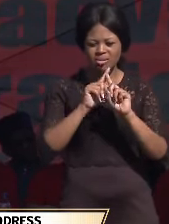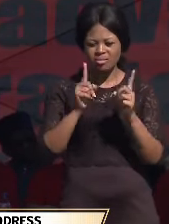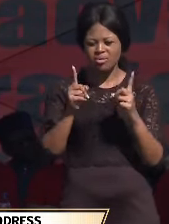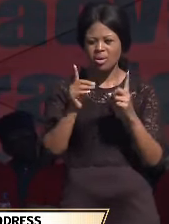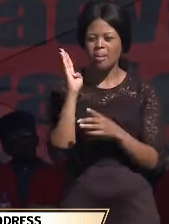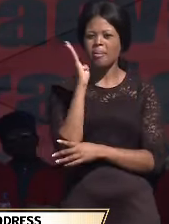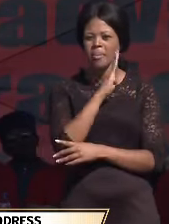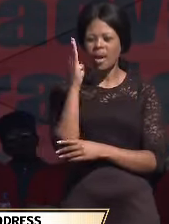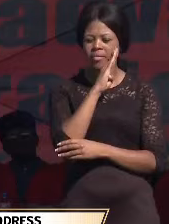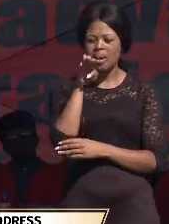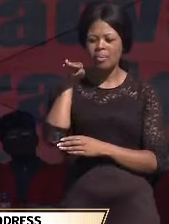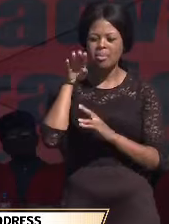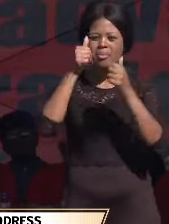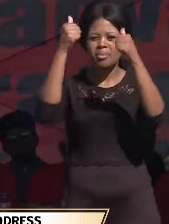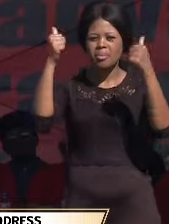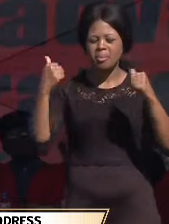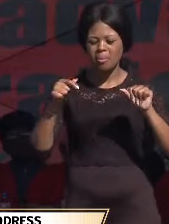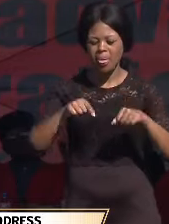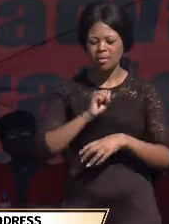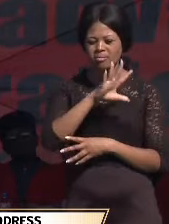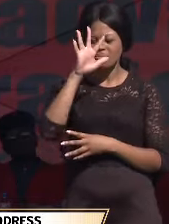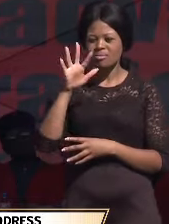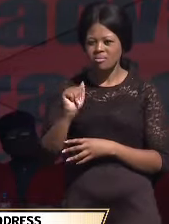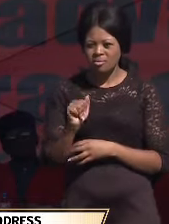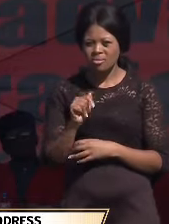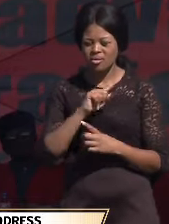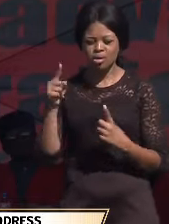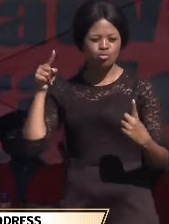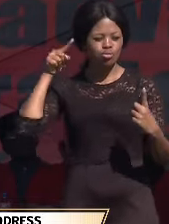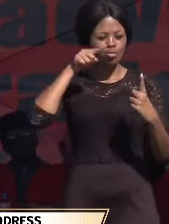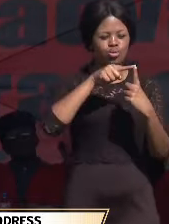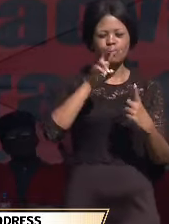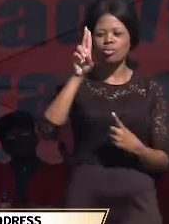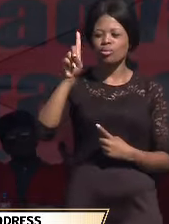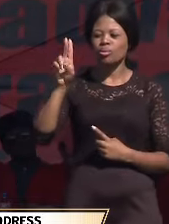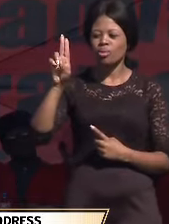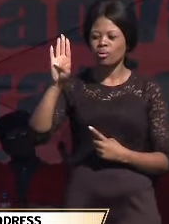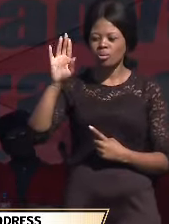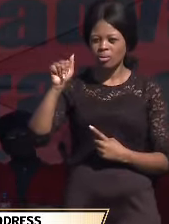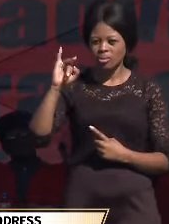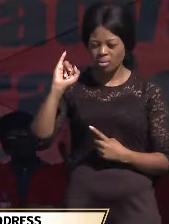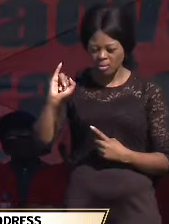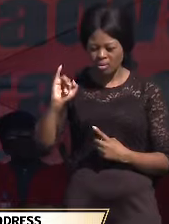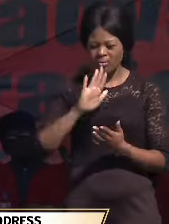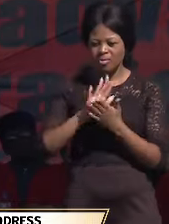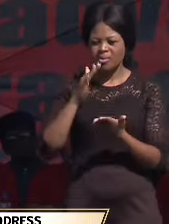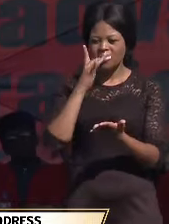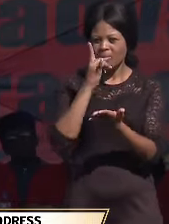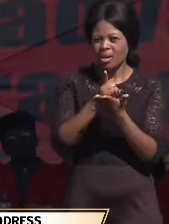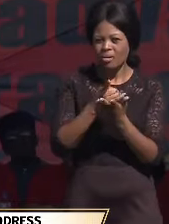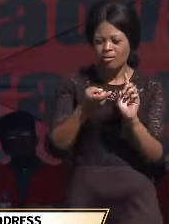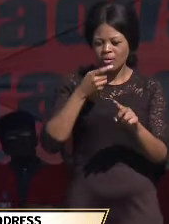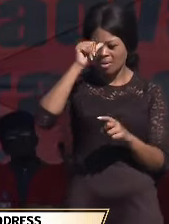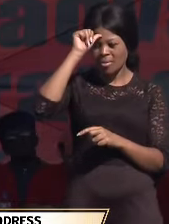bank accounts in South Africa and finding their way to Dubai, and also helped by an